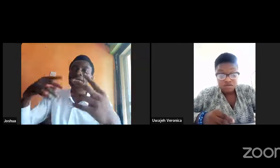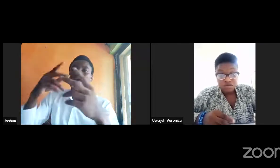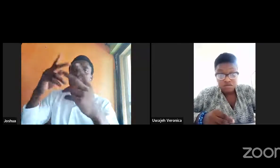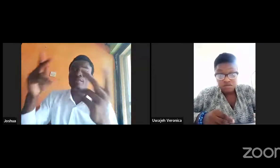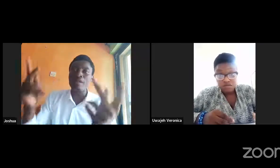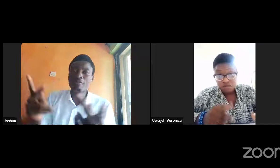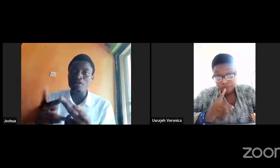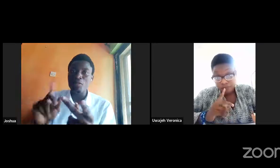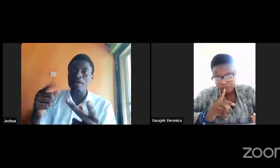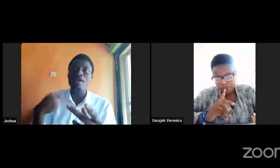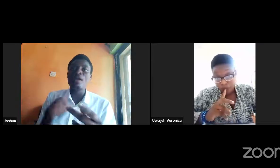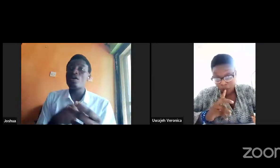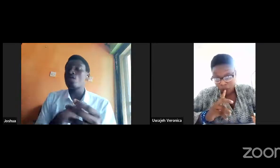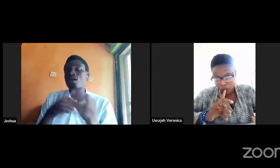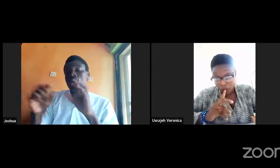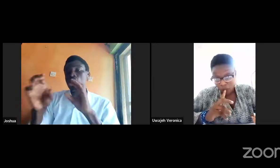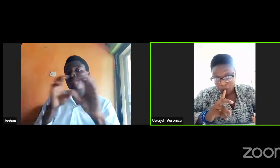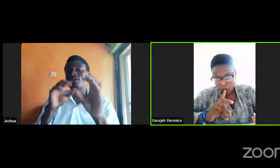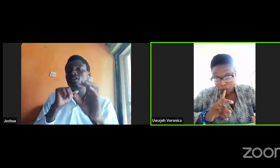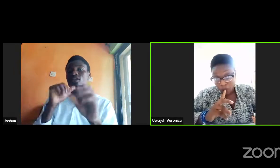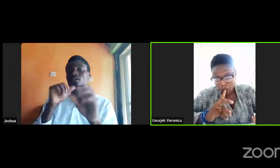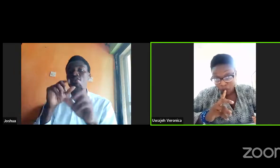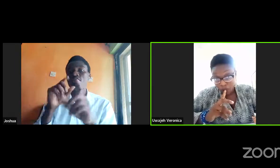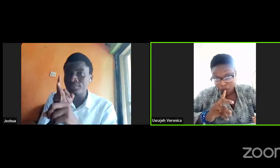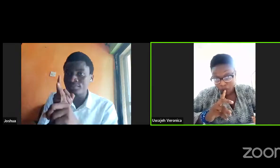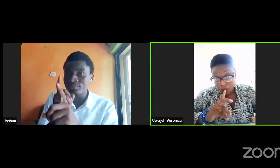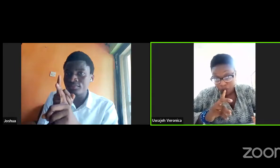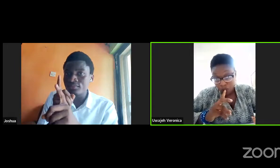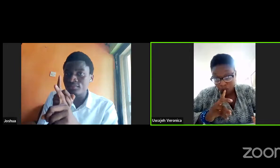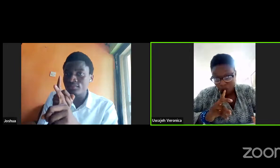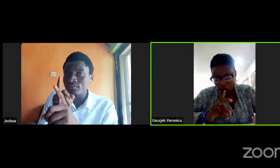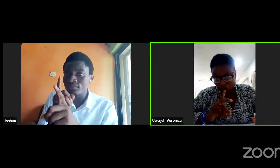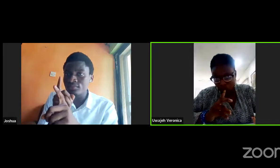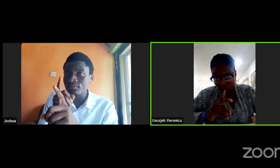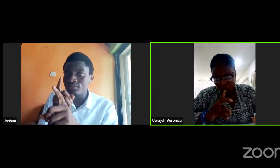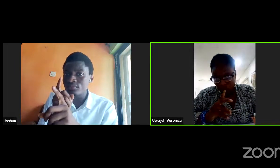thinking about it holistically. Benga.